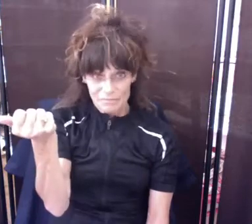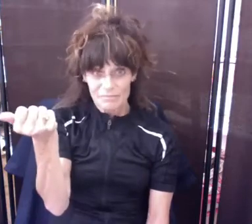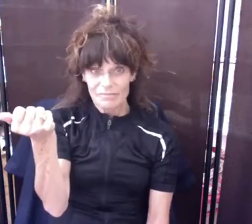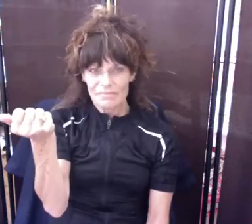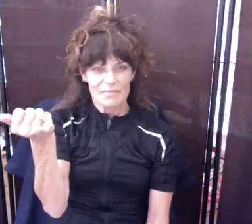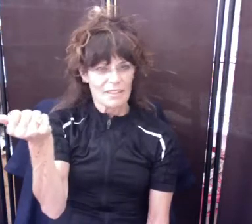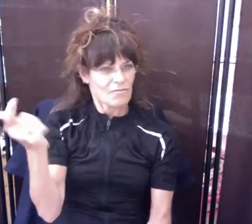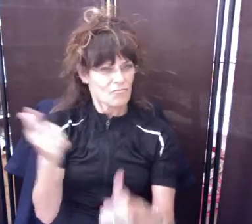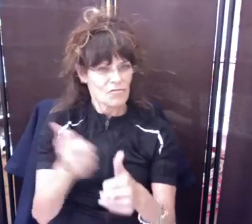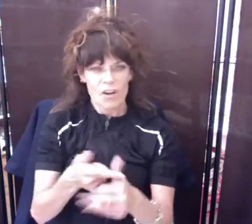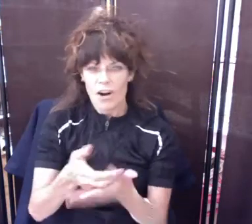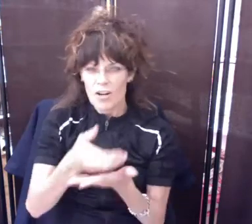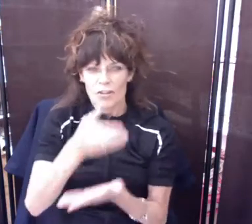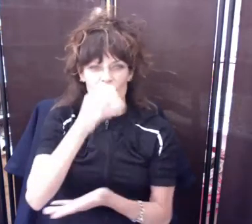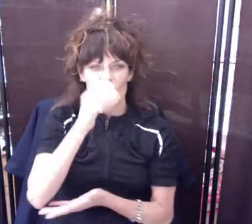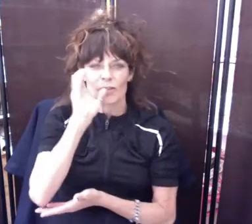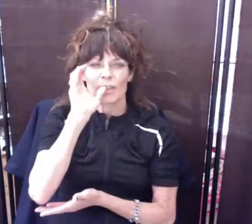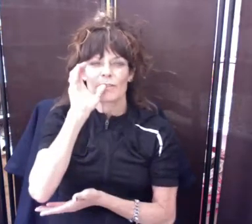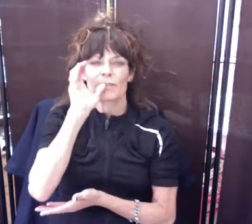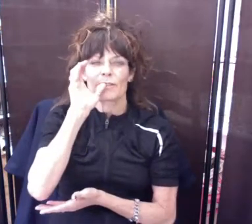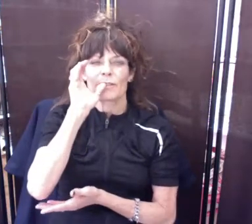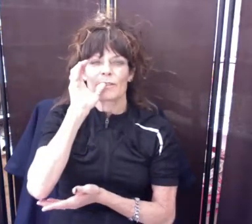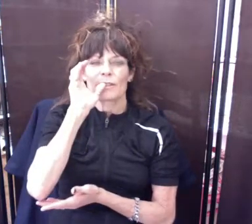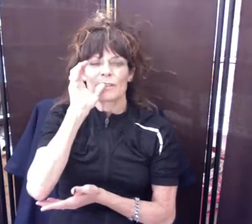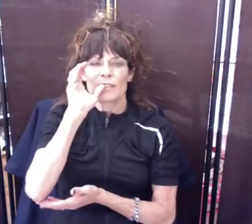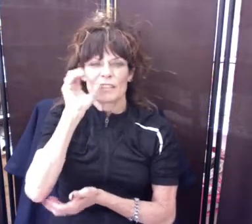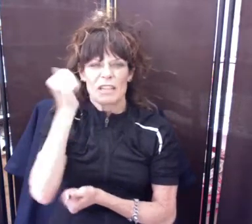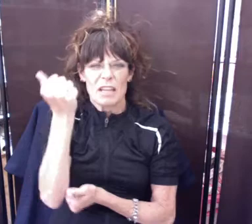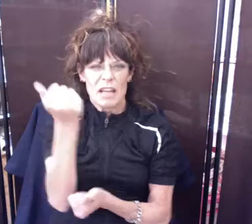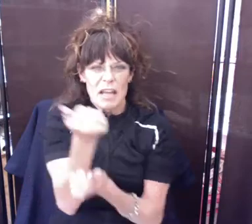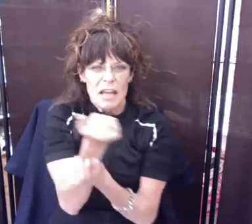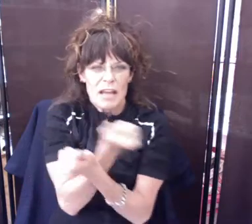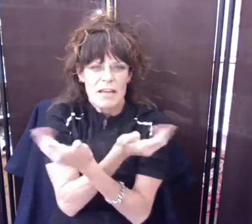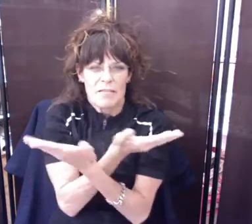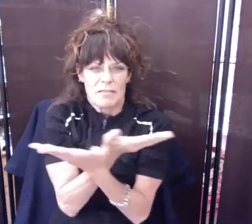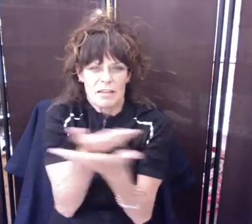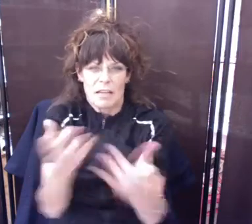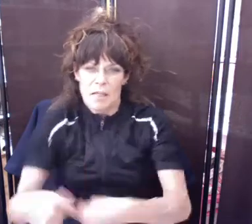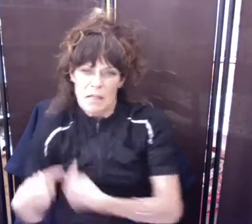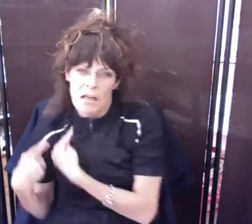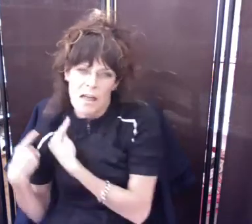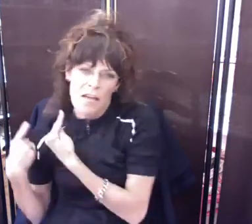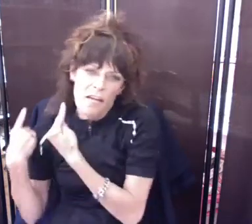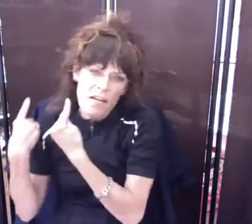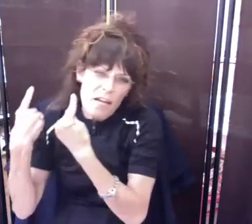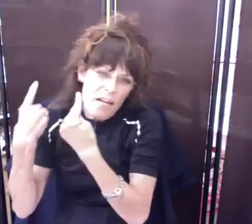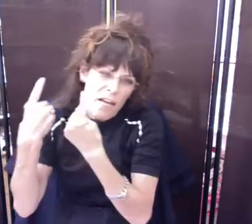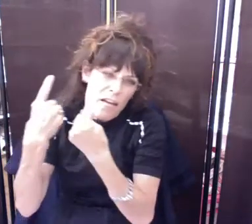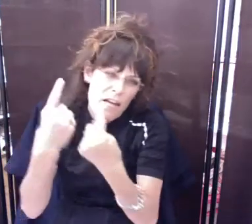what happened was everything that was wrong in my life, every uncomfortable feeling that I